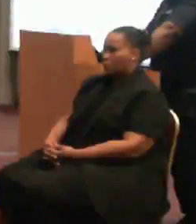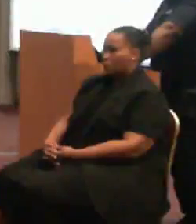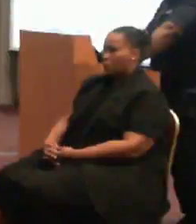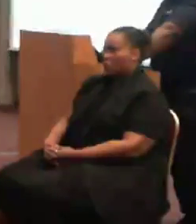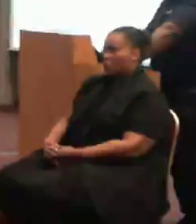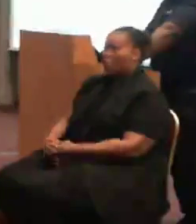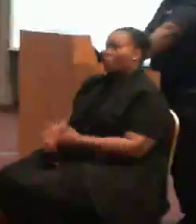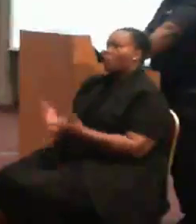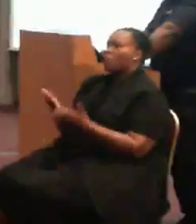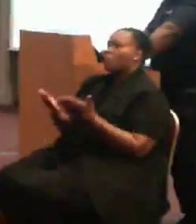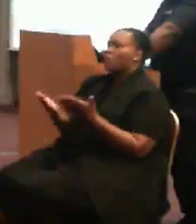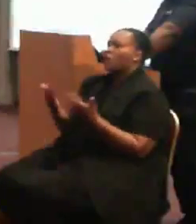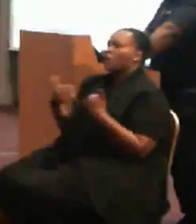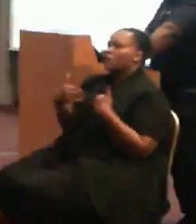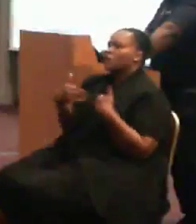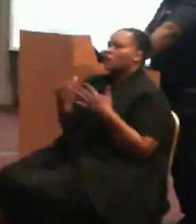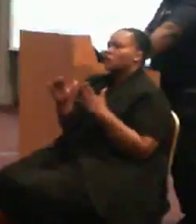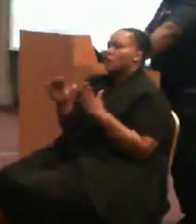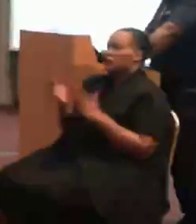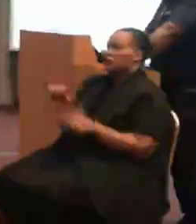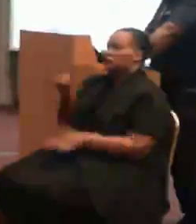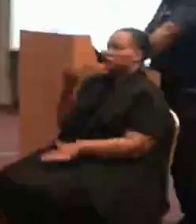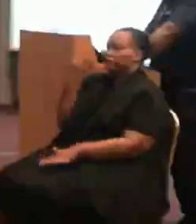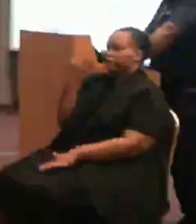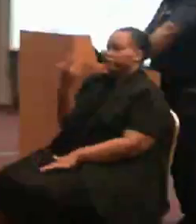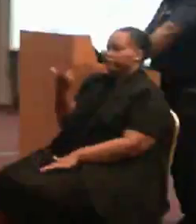maybe let's start on slide 8.